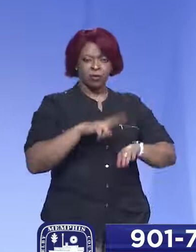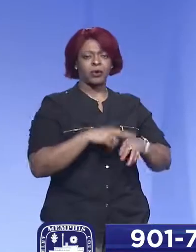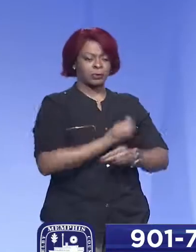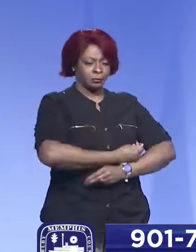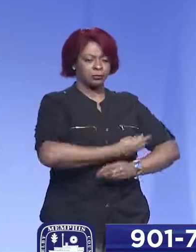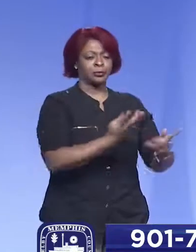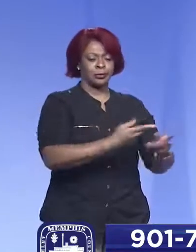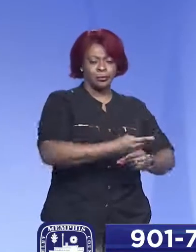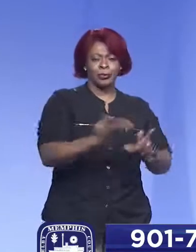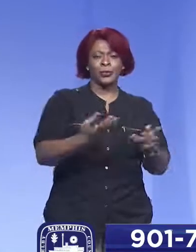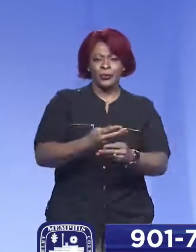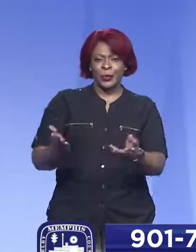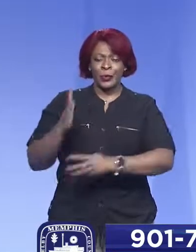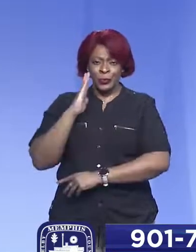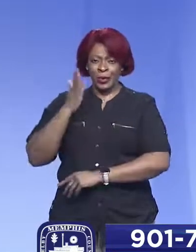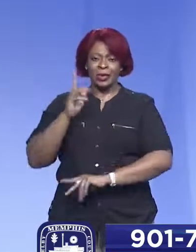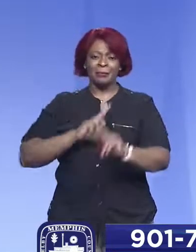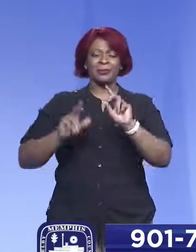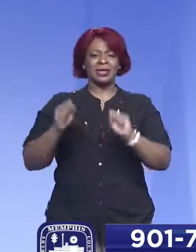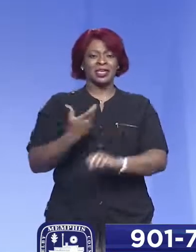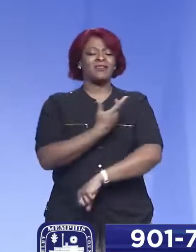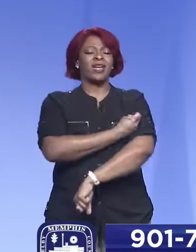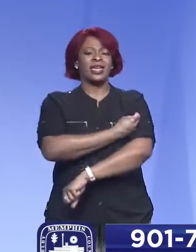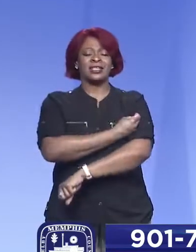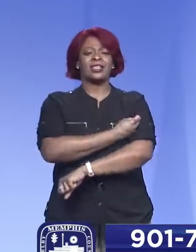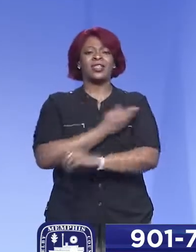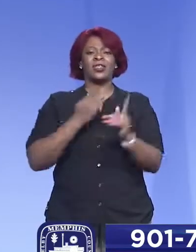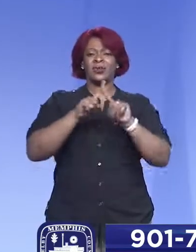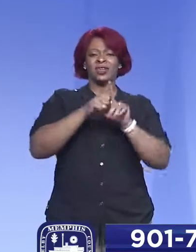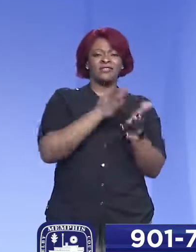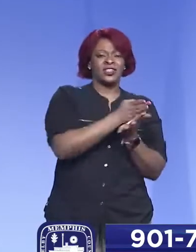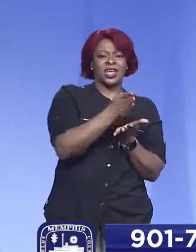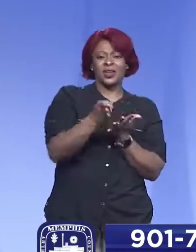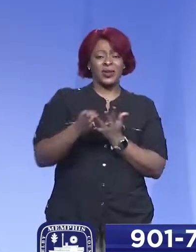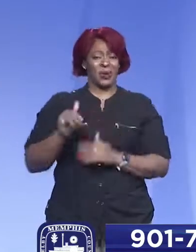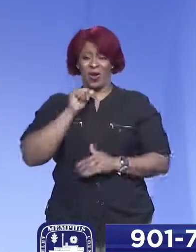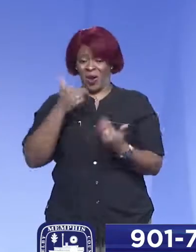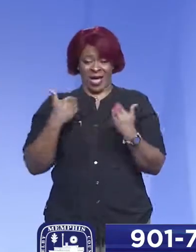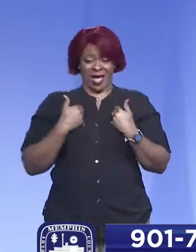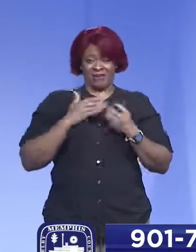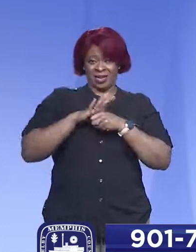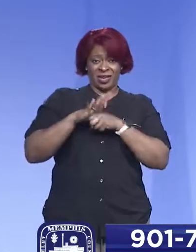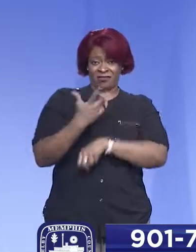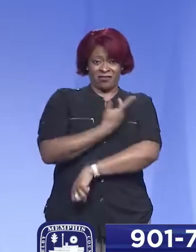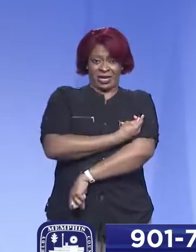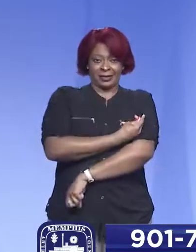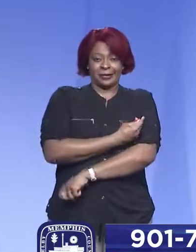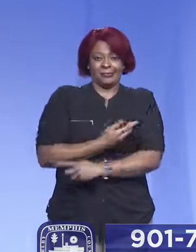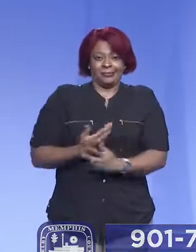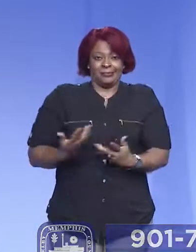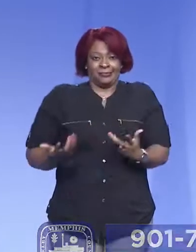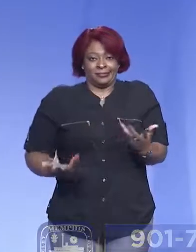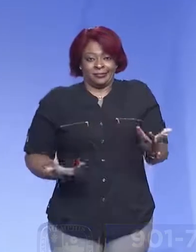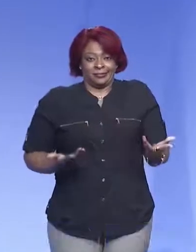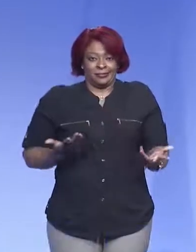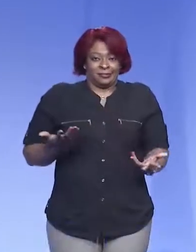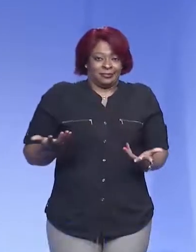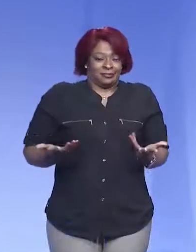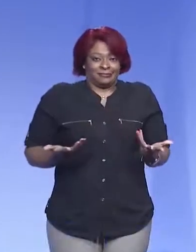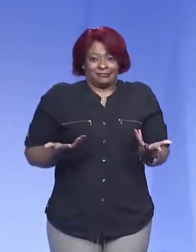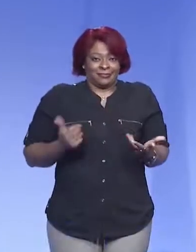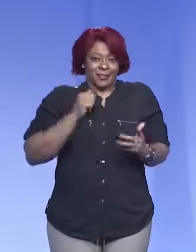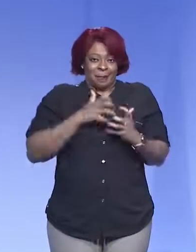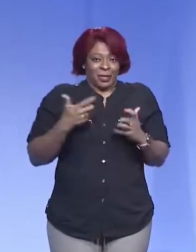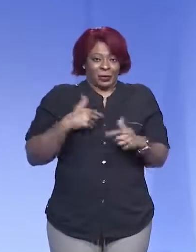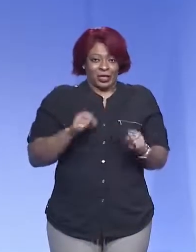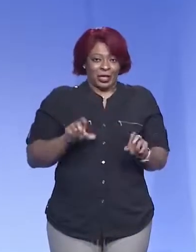it up and allow people to be vaccinated through other channels. But since we don't have the doses, then there's not much